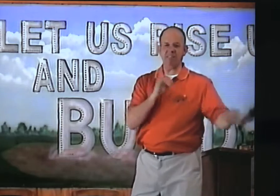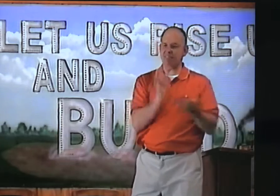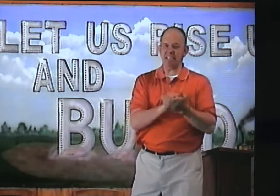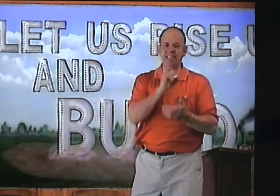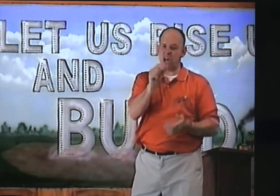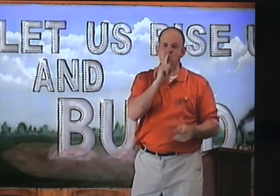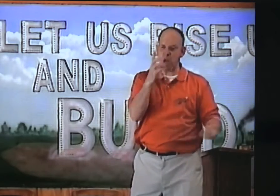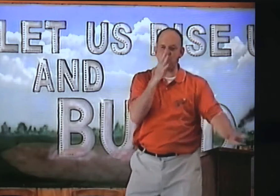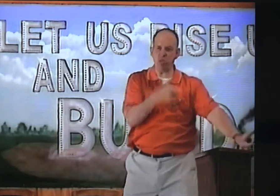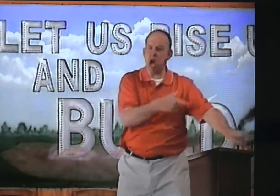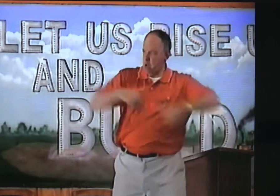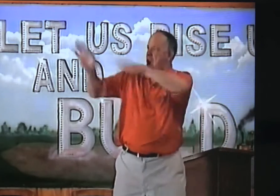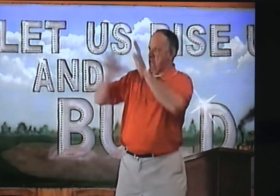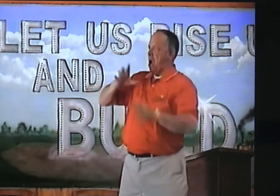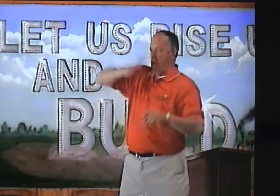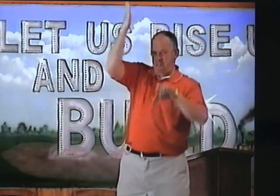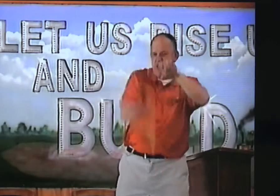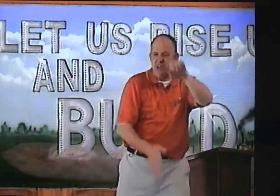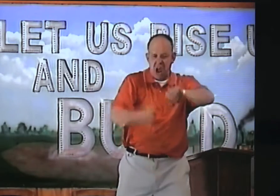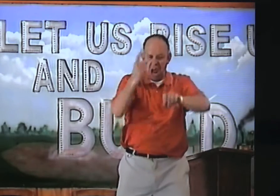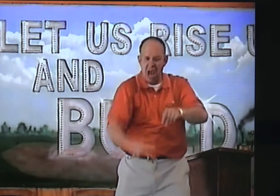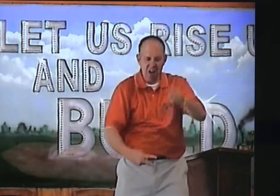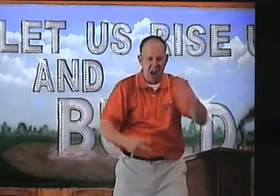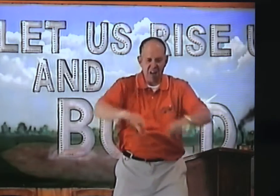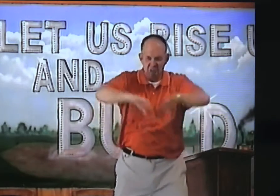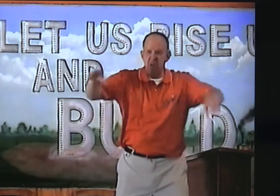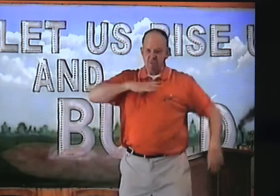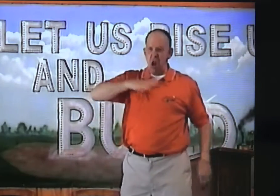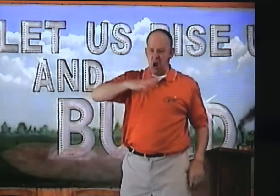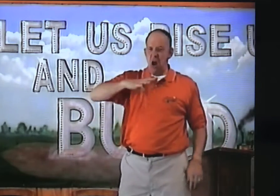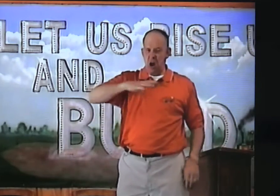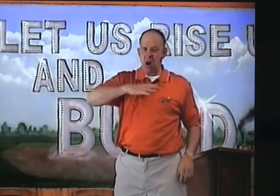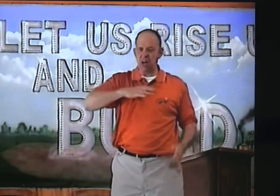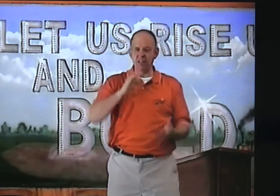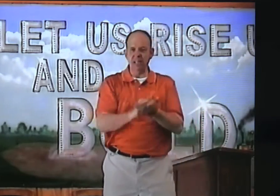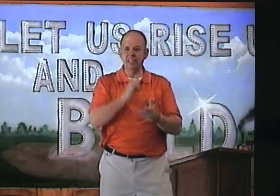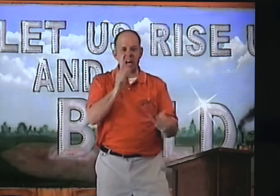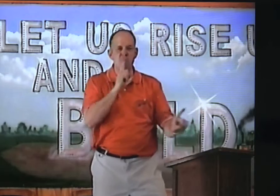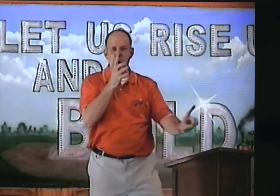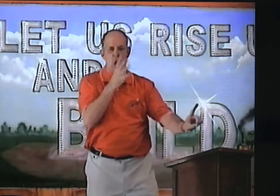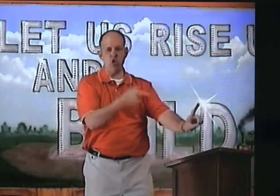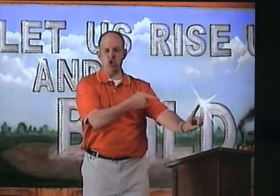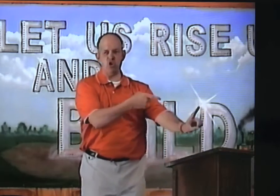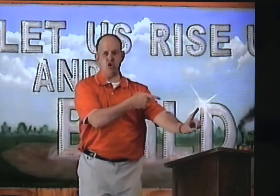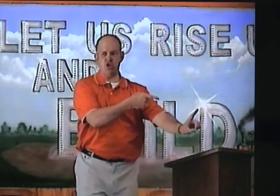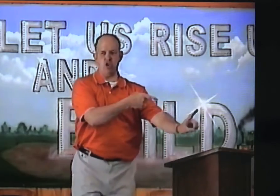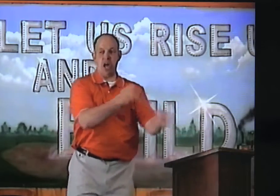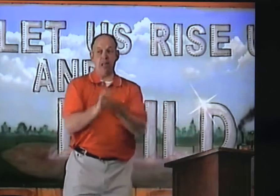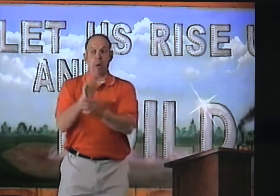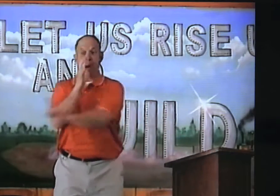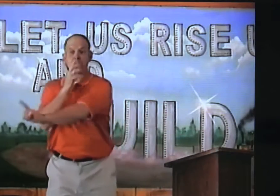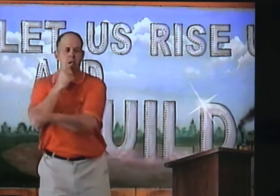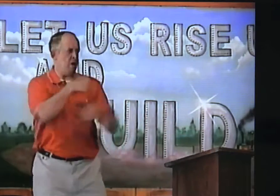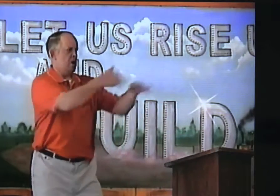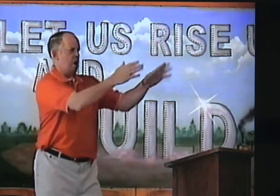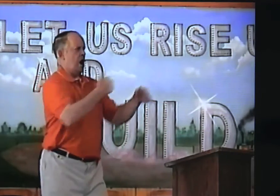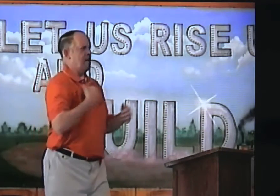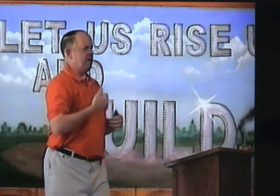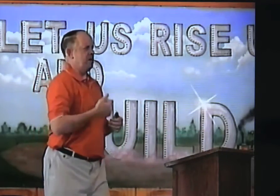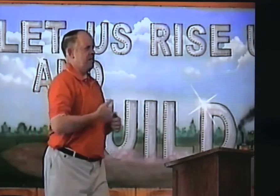care. And oh, she's a liar. She's not the real mother. That's fine. I like that. So the real mother said, no, no,